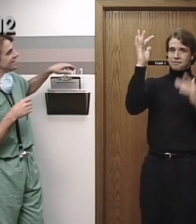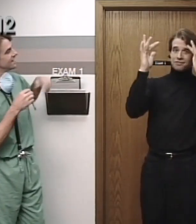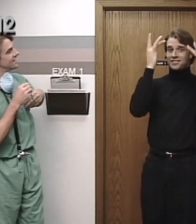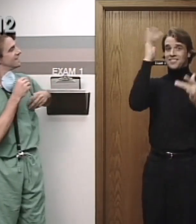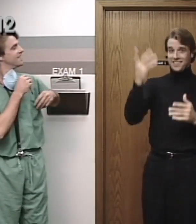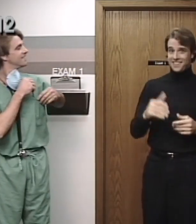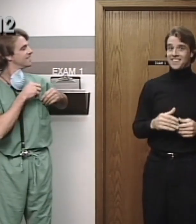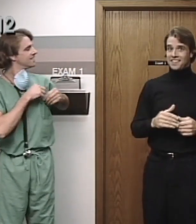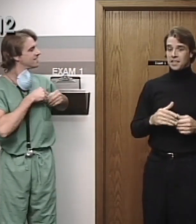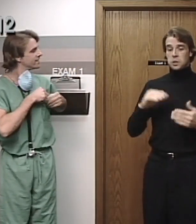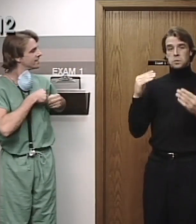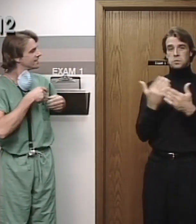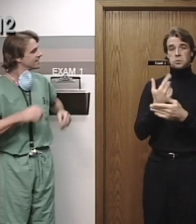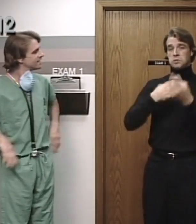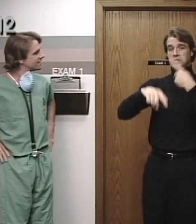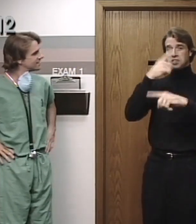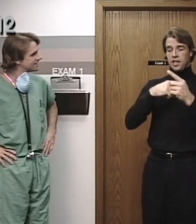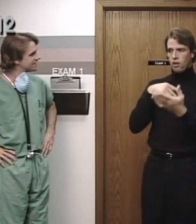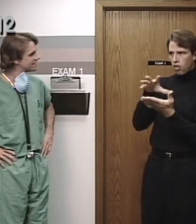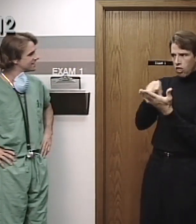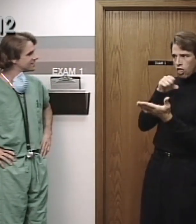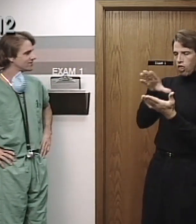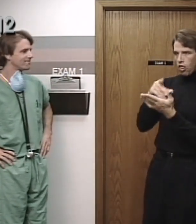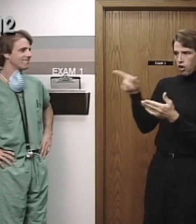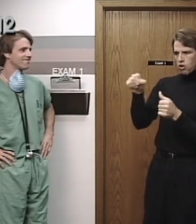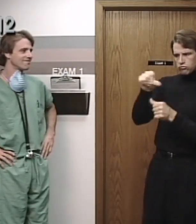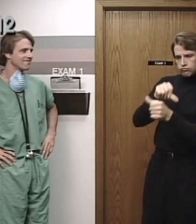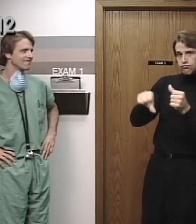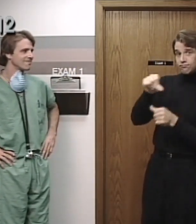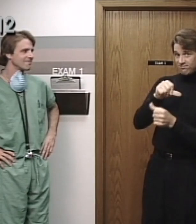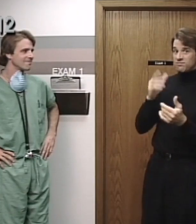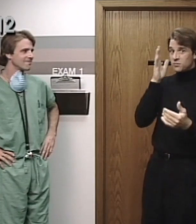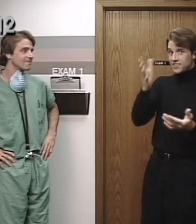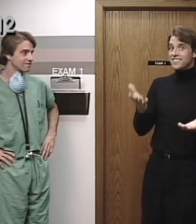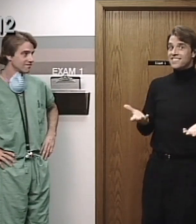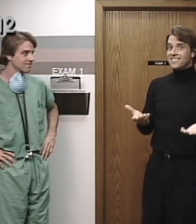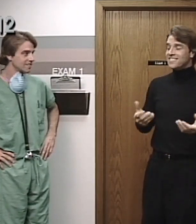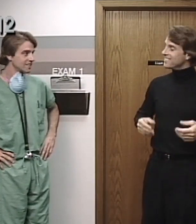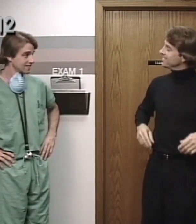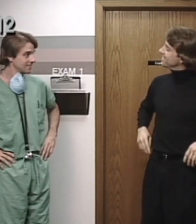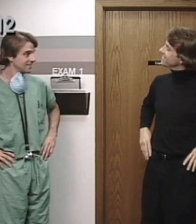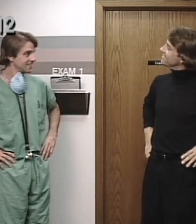and brilliant. Watch him and you'll learn more new signs.